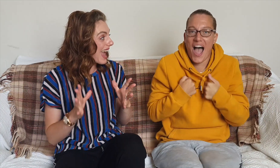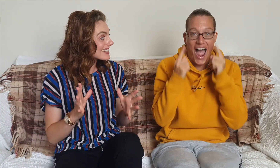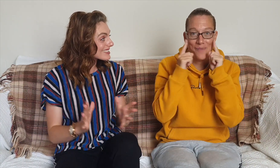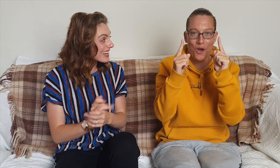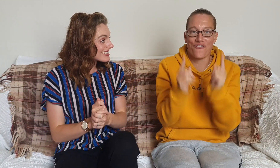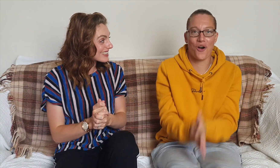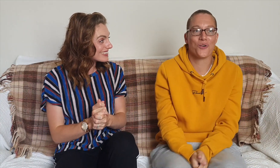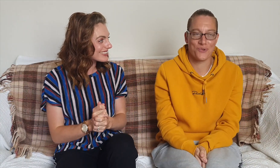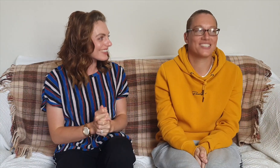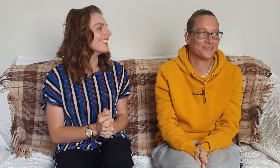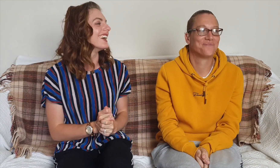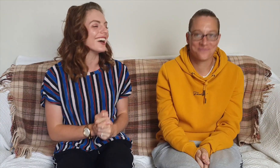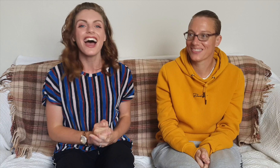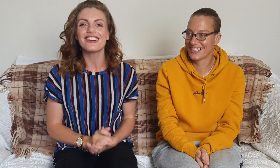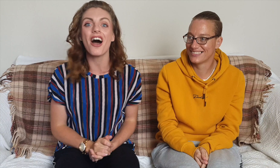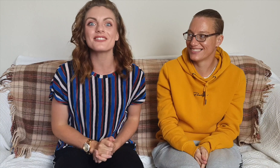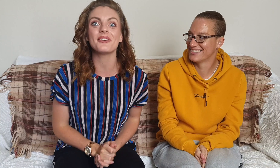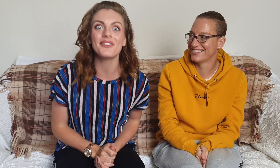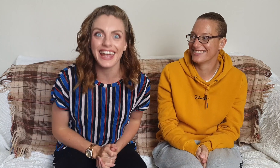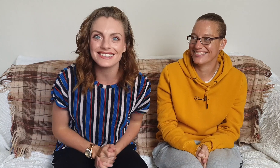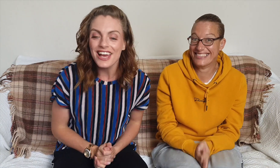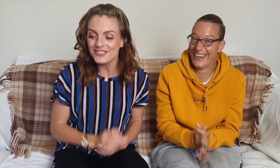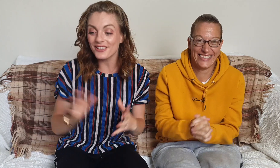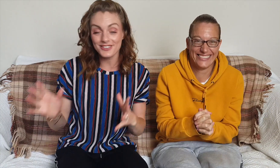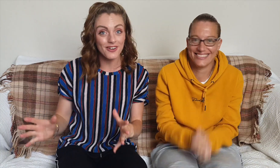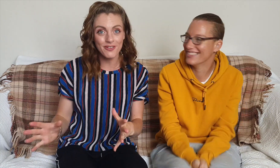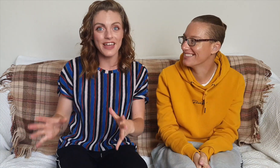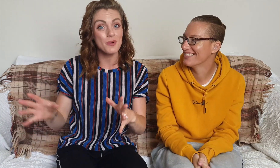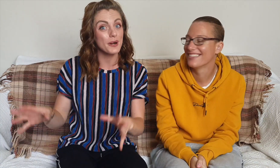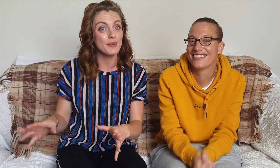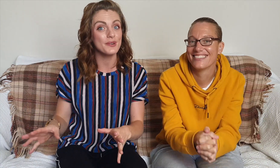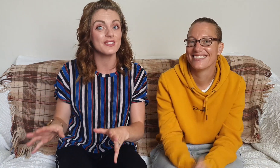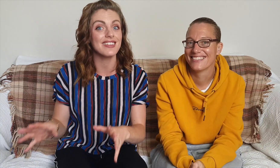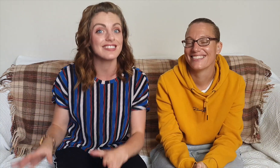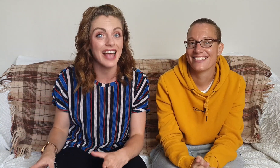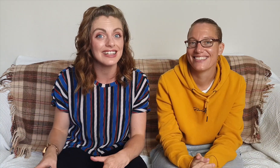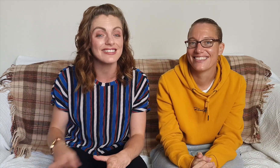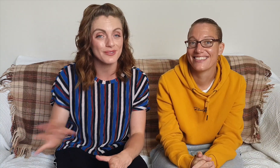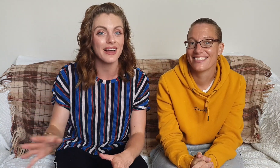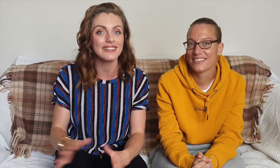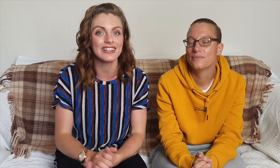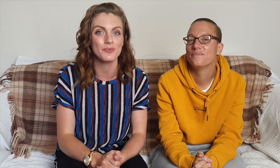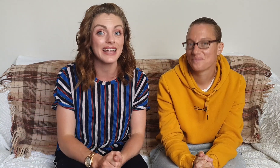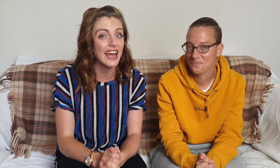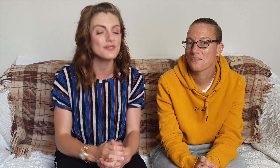I'm looking forward exciting. to it. Can't wait. So don't forget, we will be using these signs as well next week, and we'll